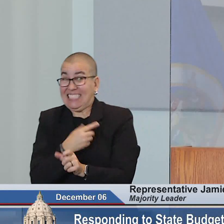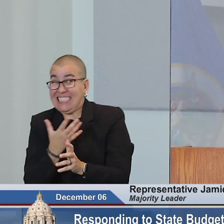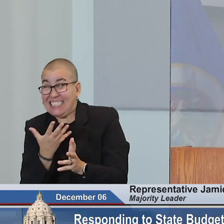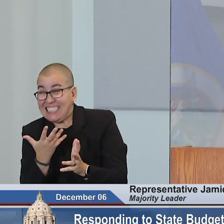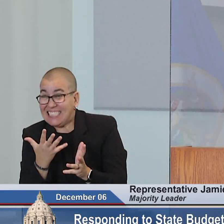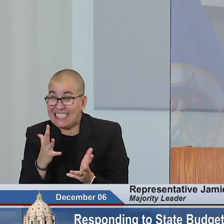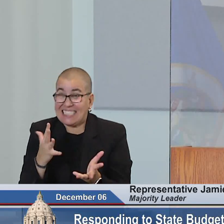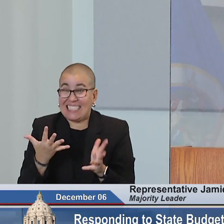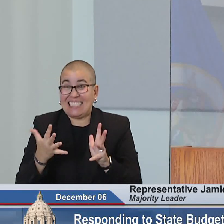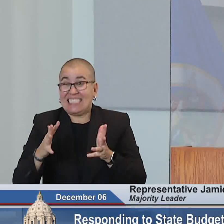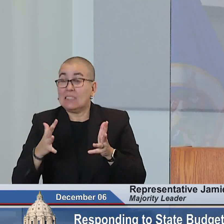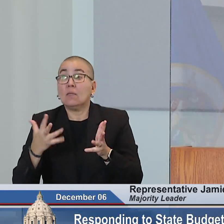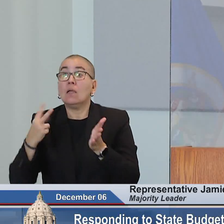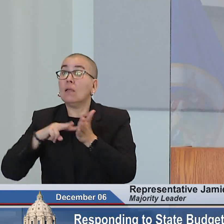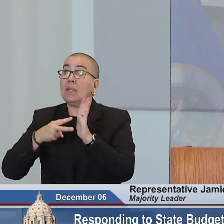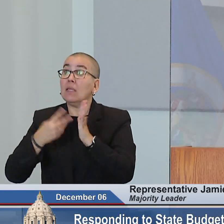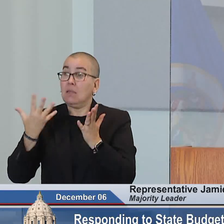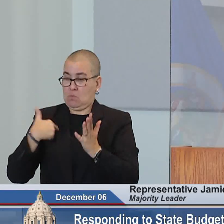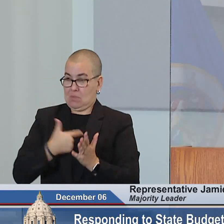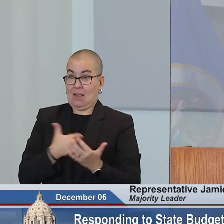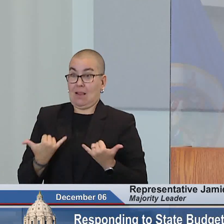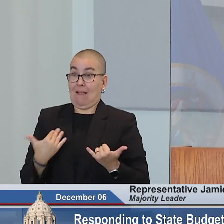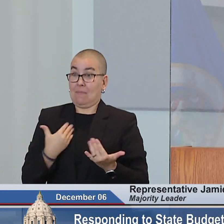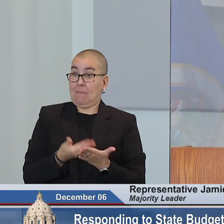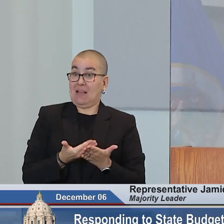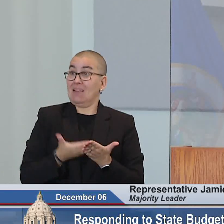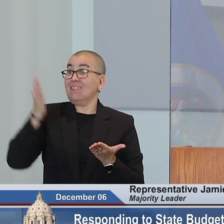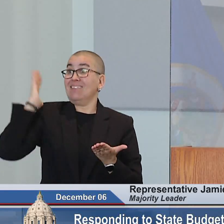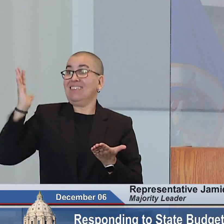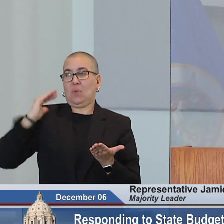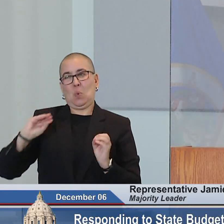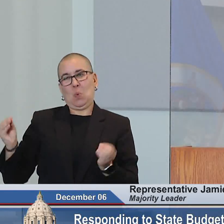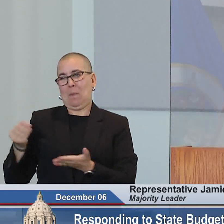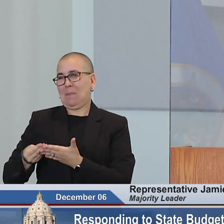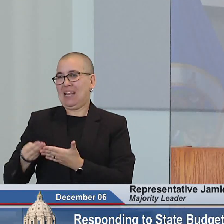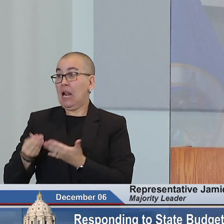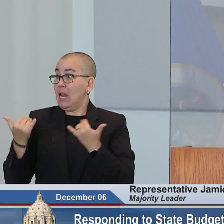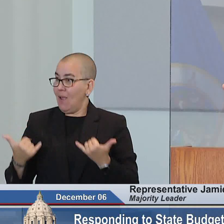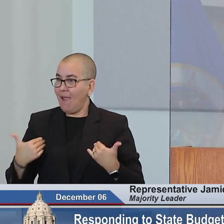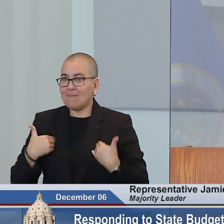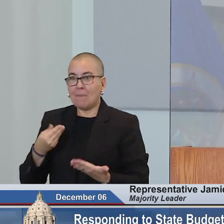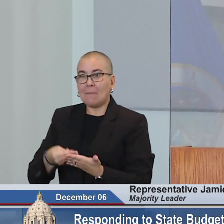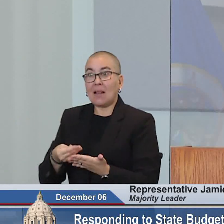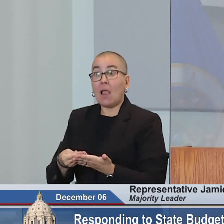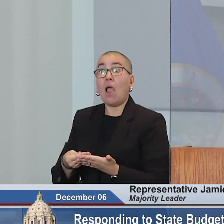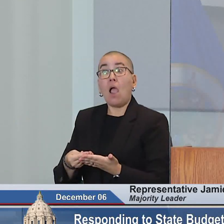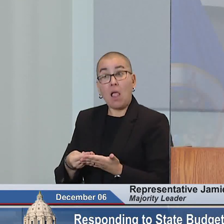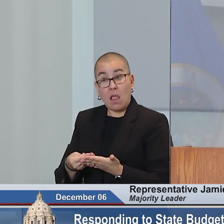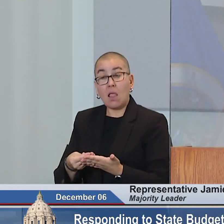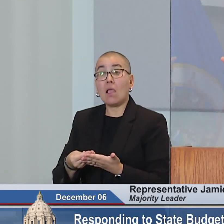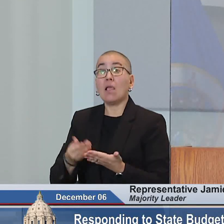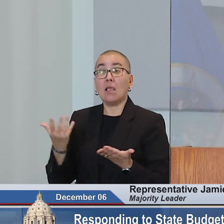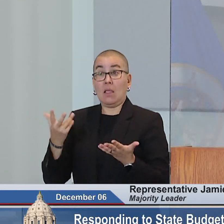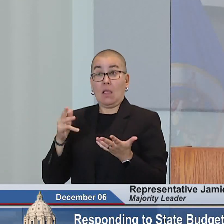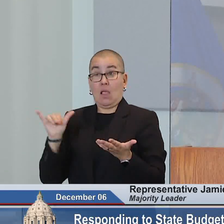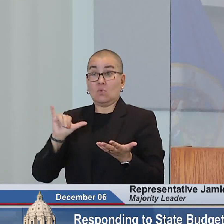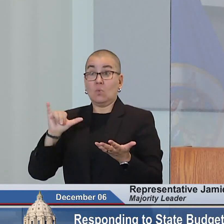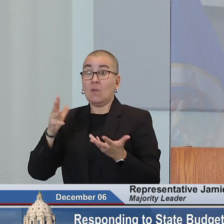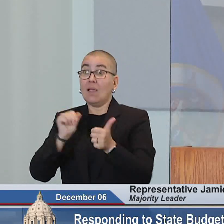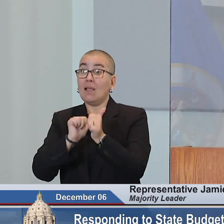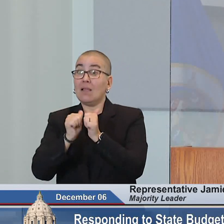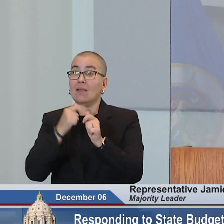table that we're not able to invest in the state and things like electric vehicle infrastructure. But there's also competitive grants. And when we're,